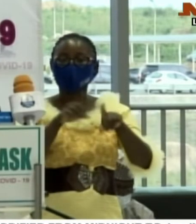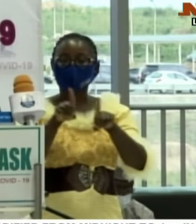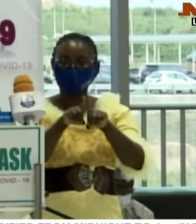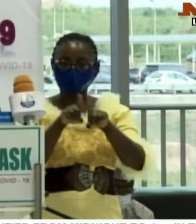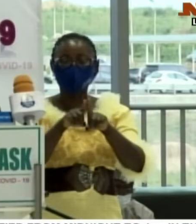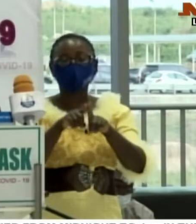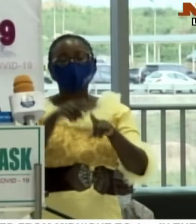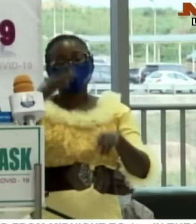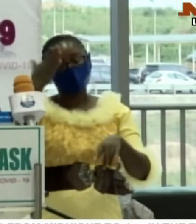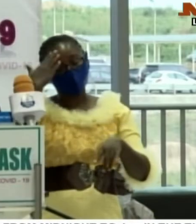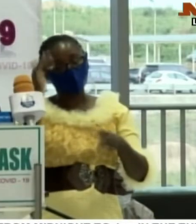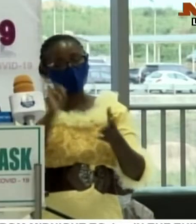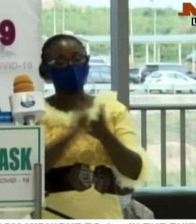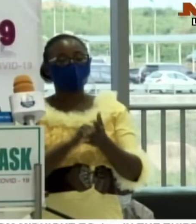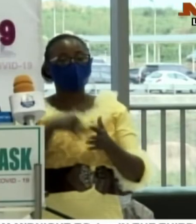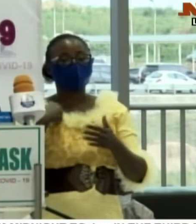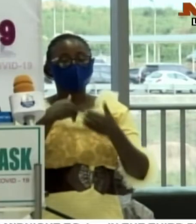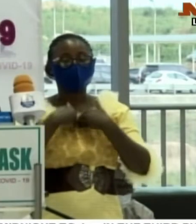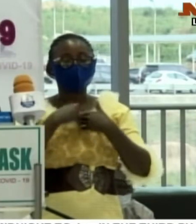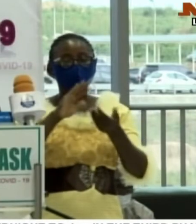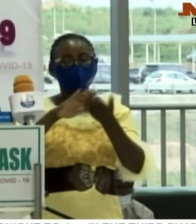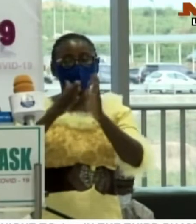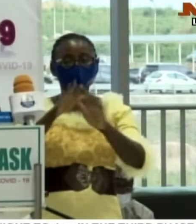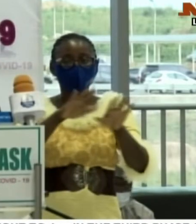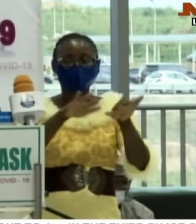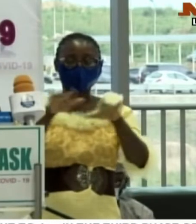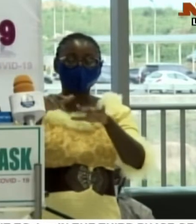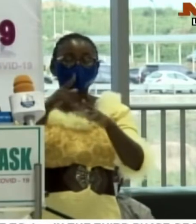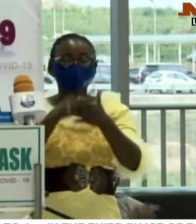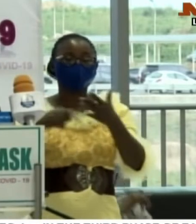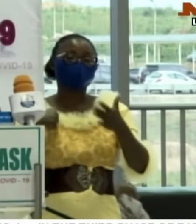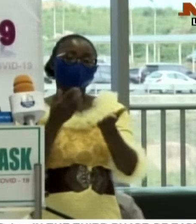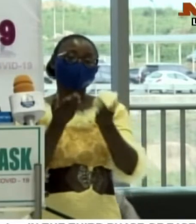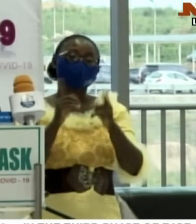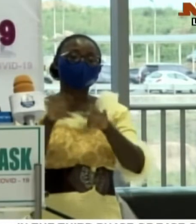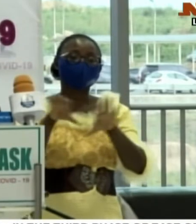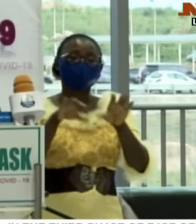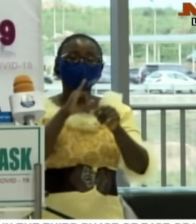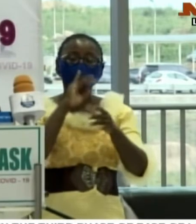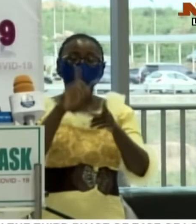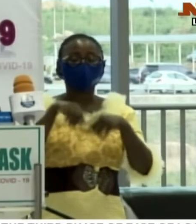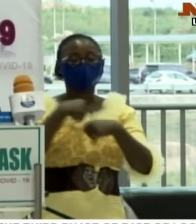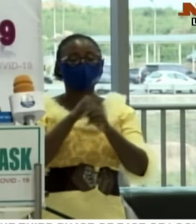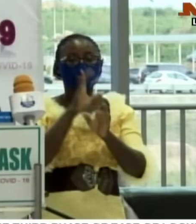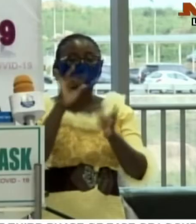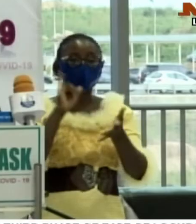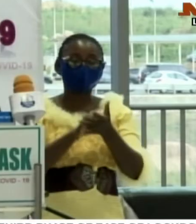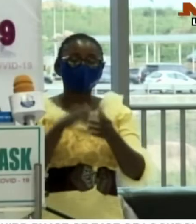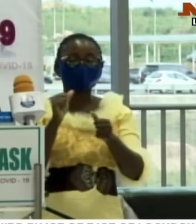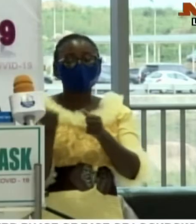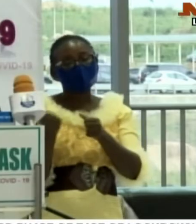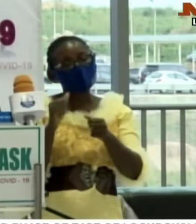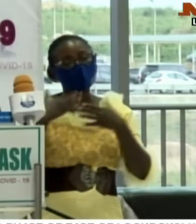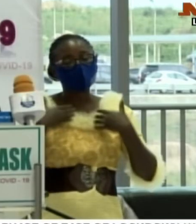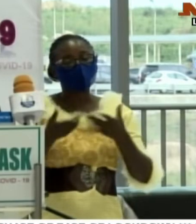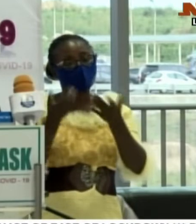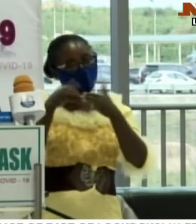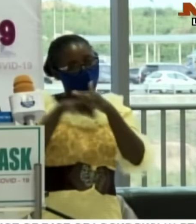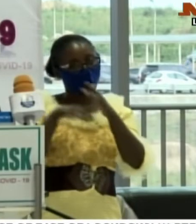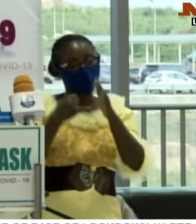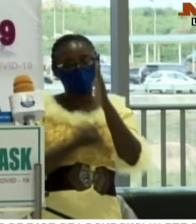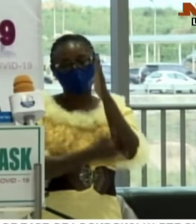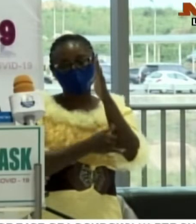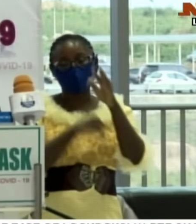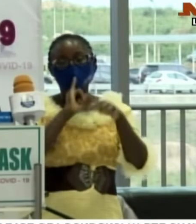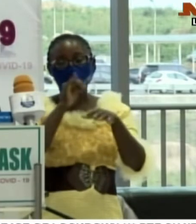community transmission. What we intend to do is to make sure that anybody coming into the country